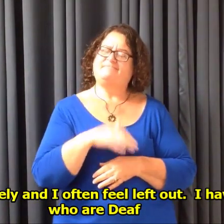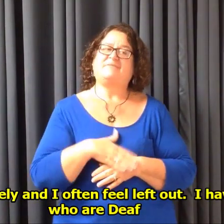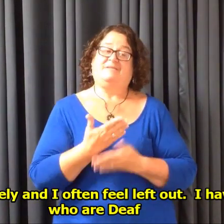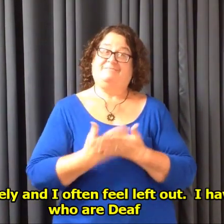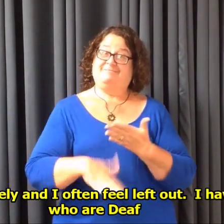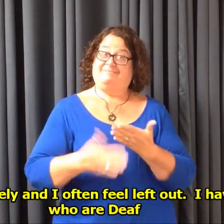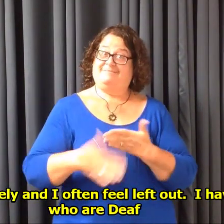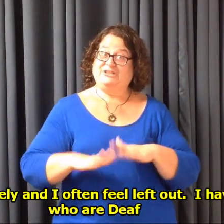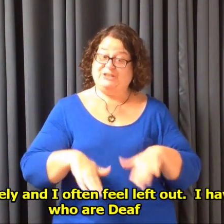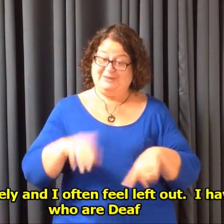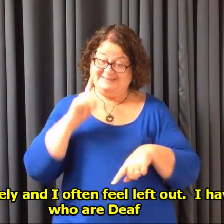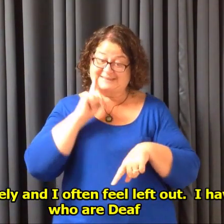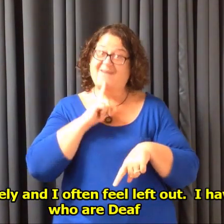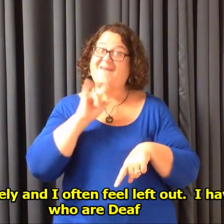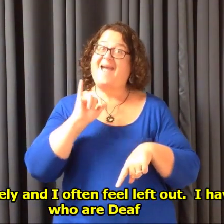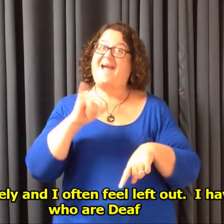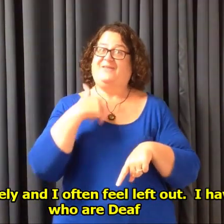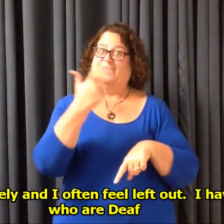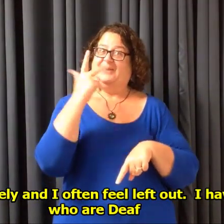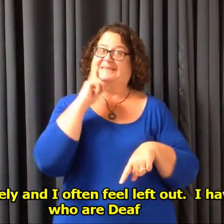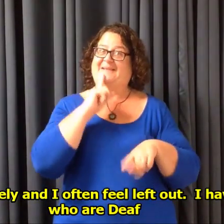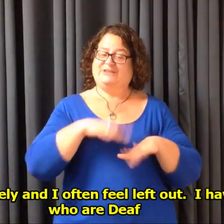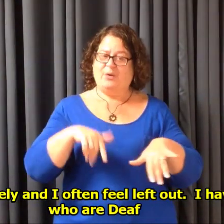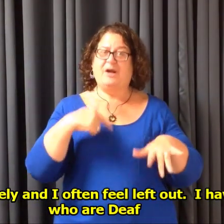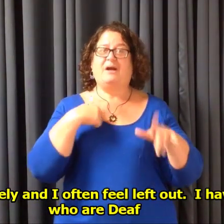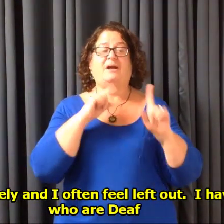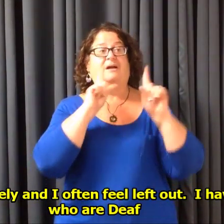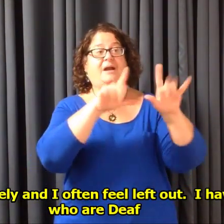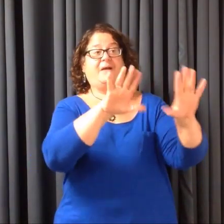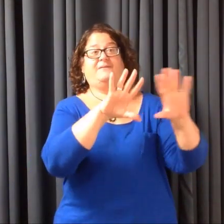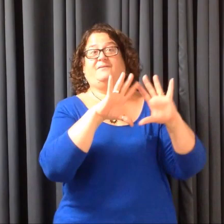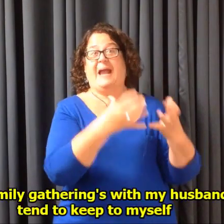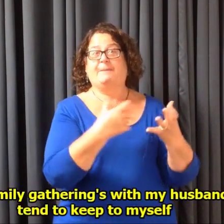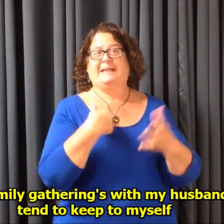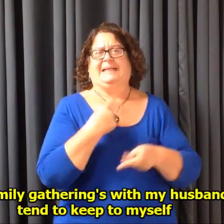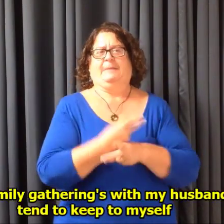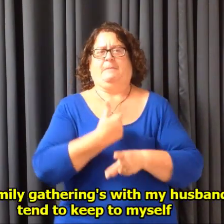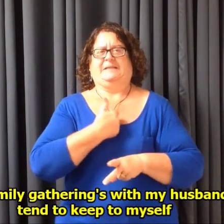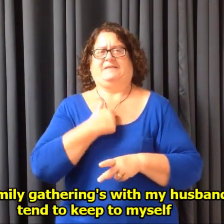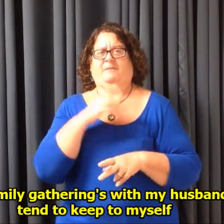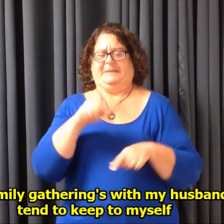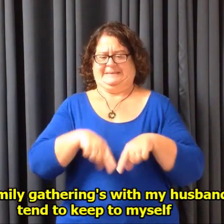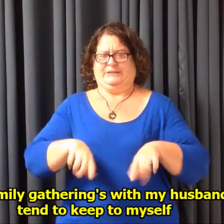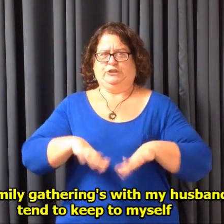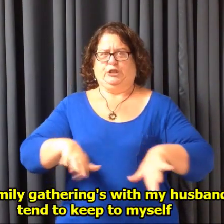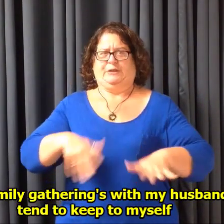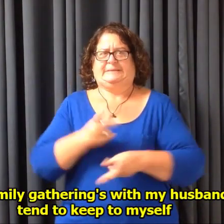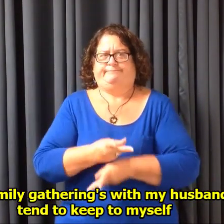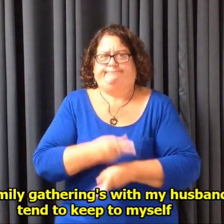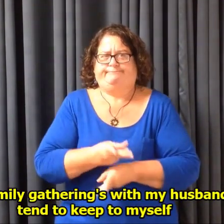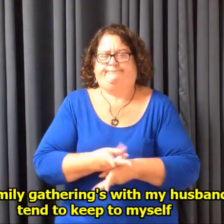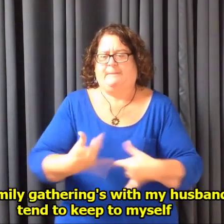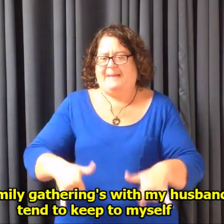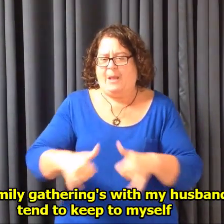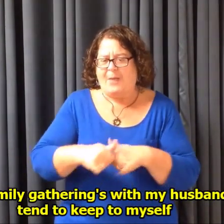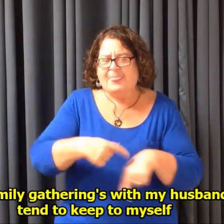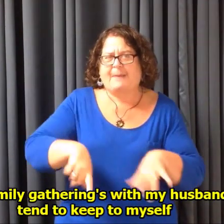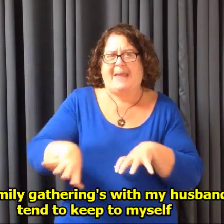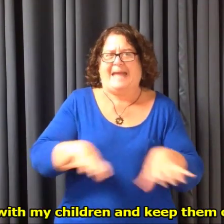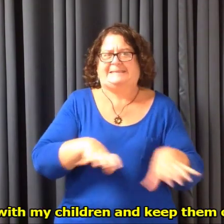and I often feel left out. I have 3 children who are deaf, and going to family gatherings with my husband's family, I tend to keep to myself and